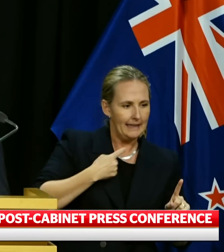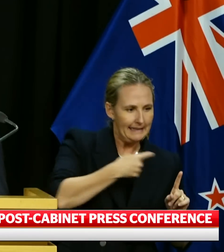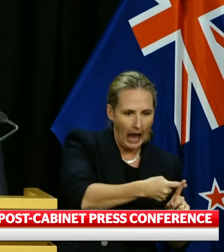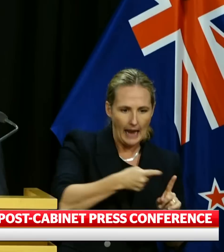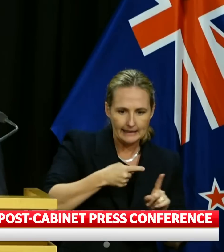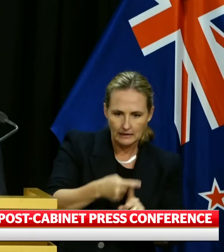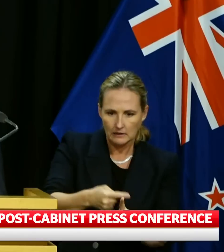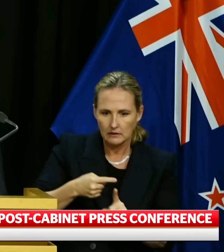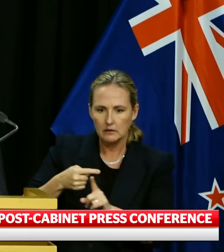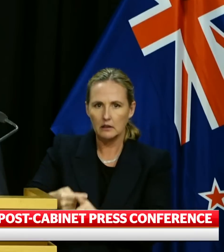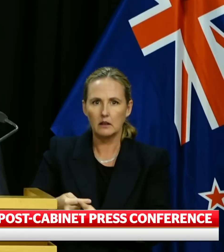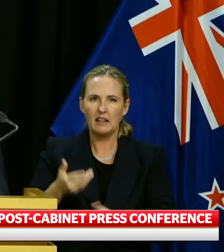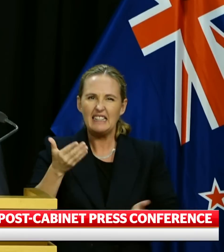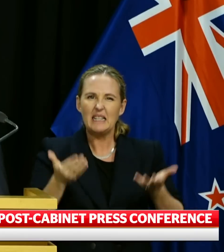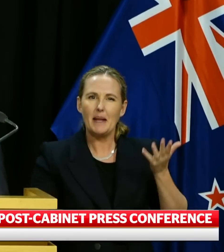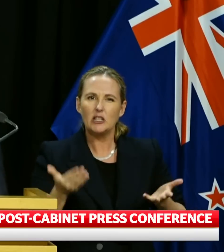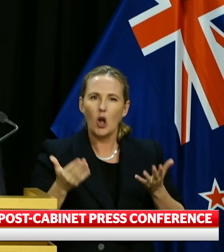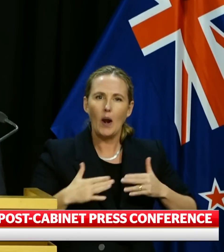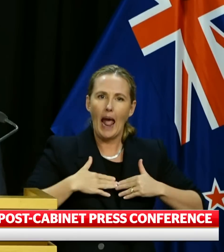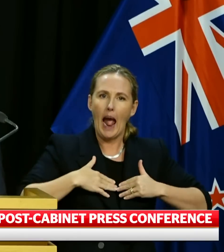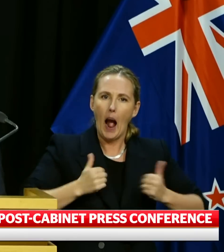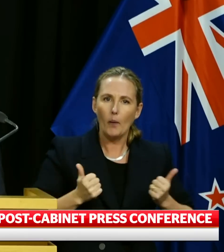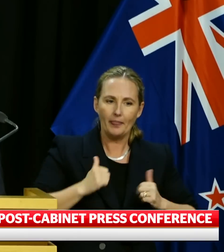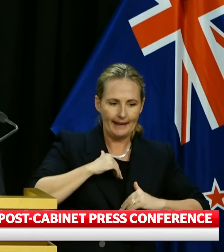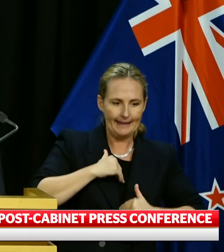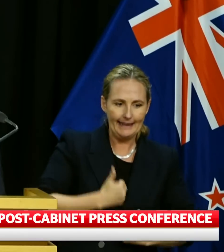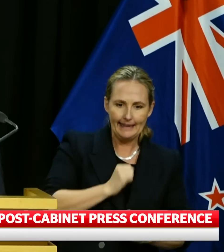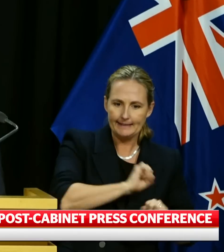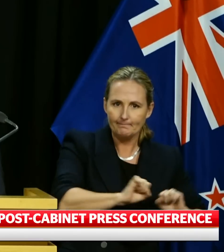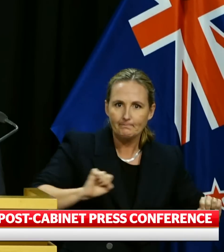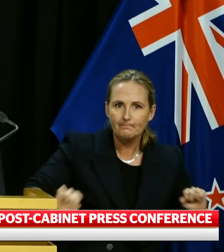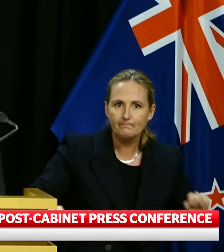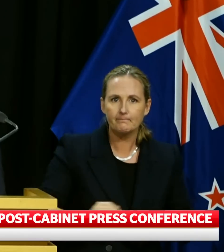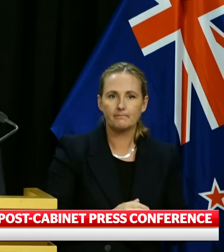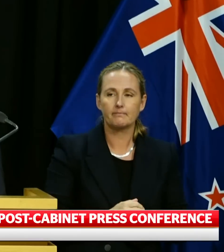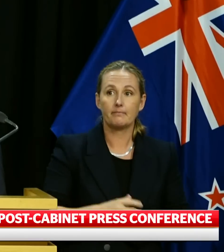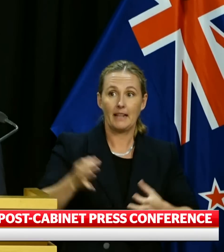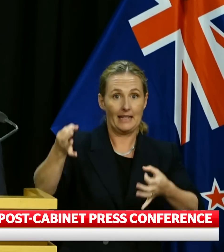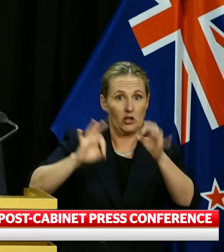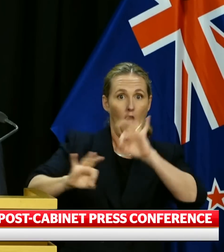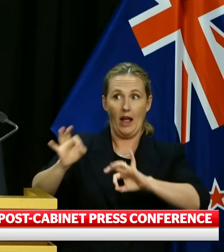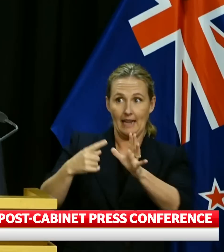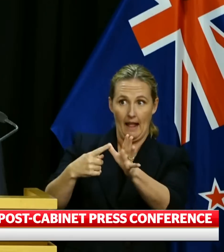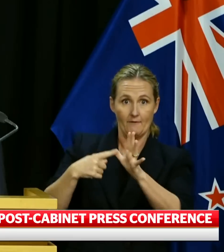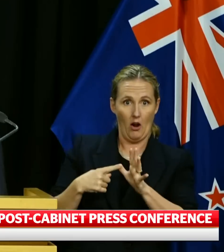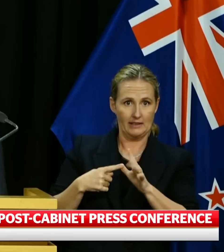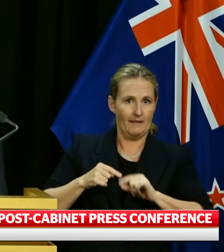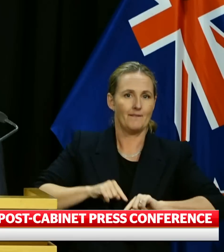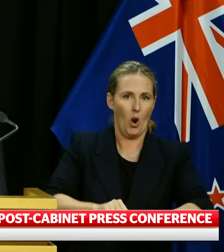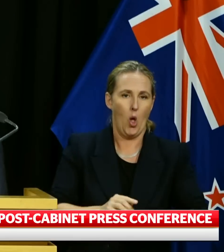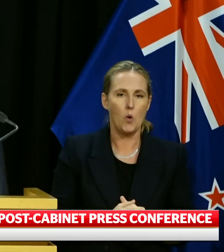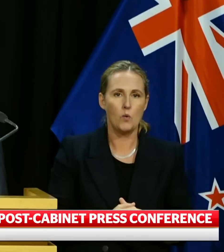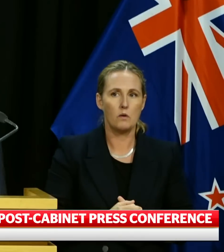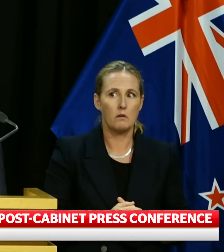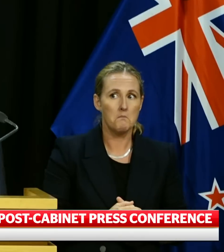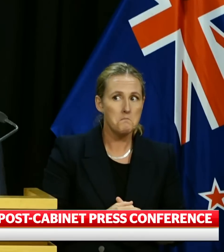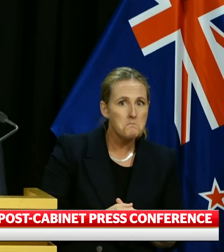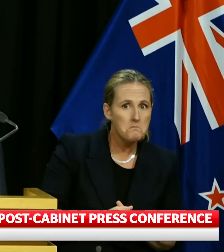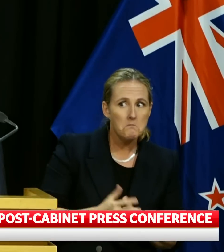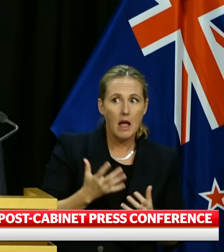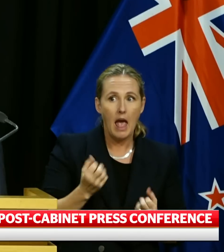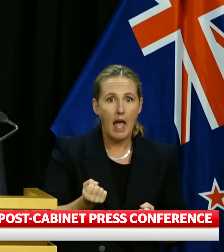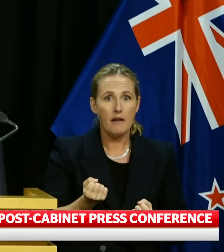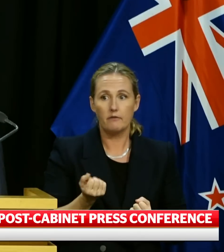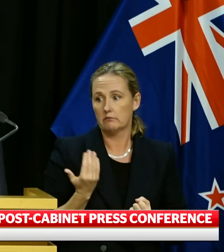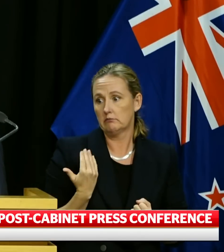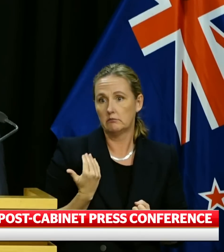on health data and based on the scientific advice that we received at the time. I don't know whether any updated advice has been provided in the